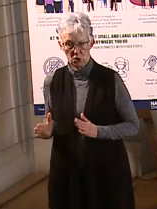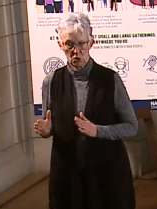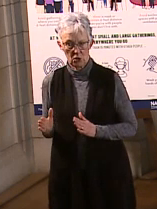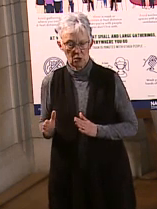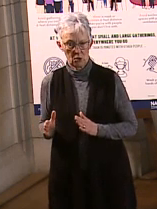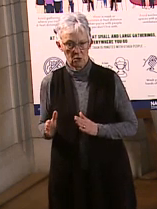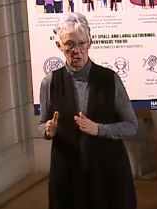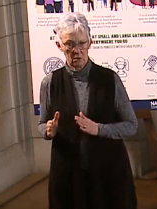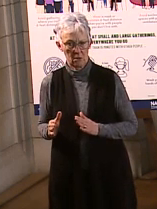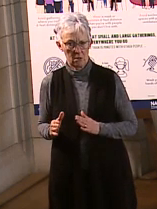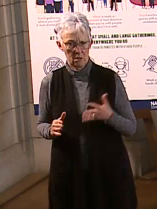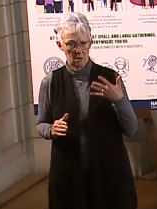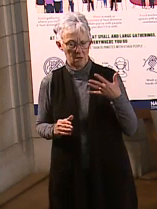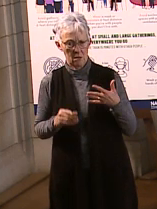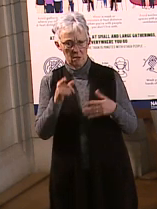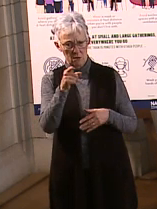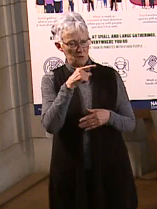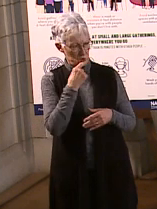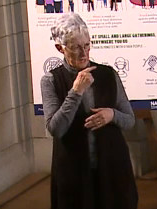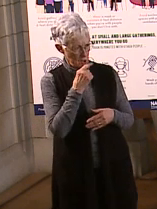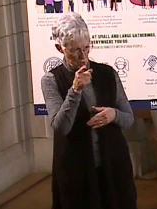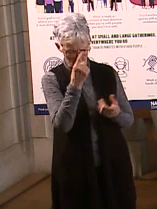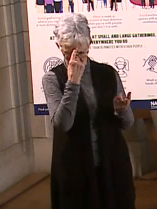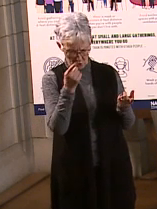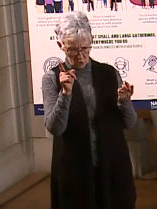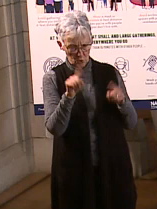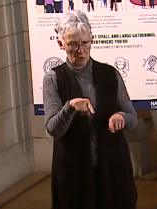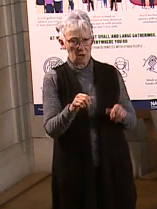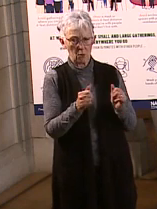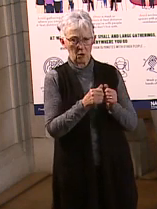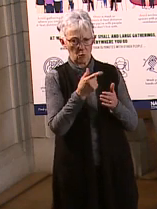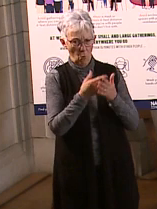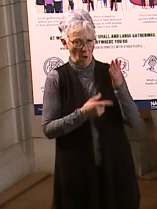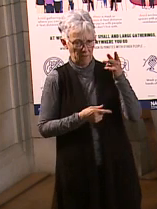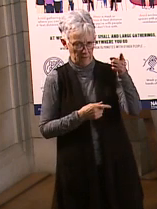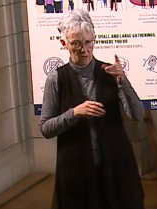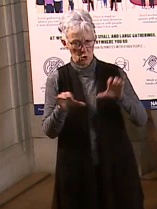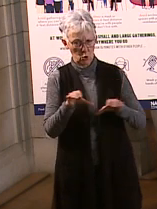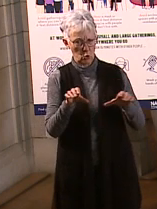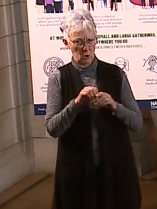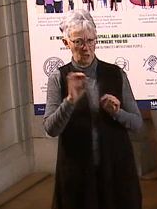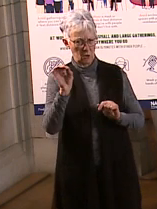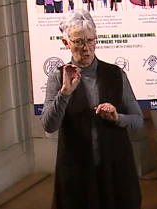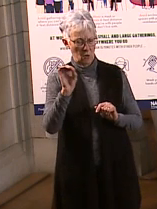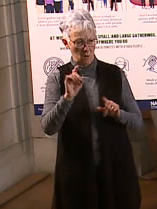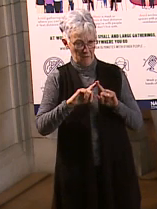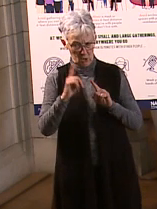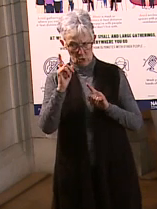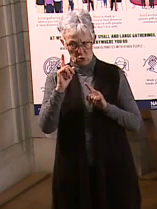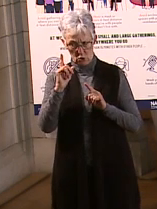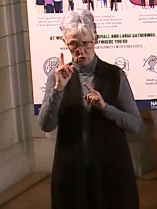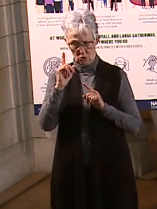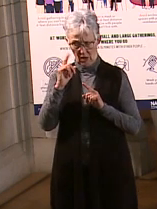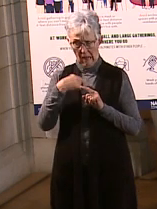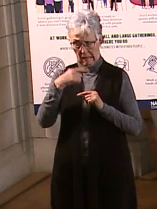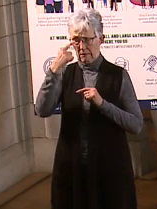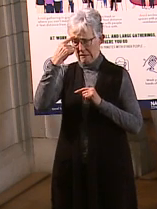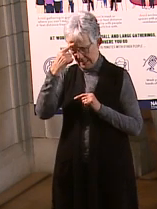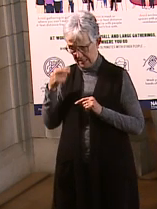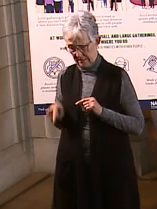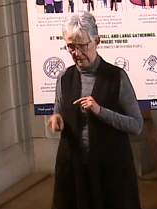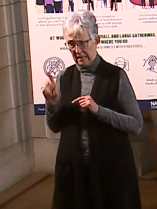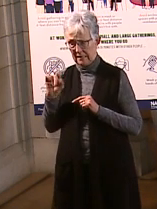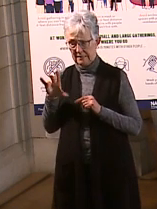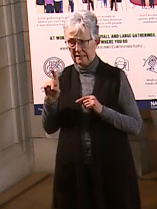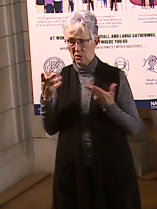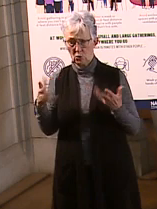are. You said you agree with what Audie is doing, but it looks like they bumped teachers up in their priority over